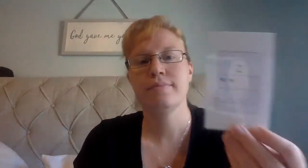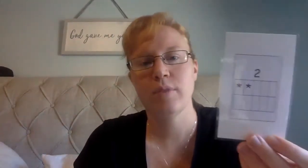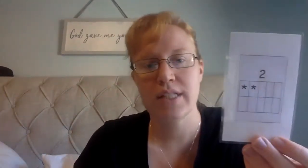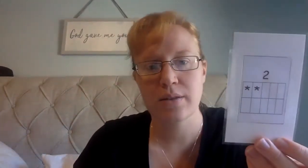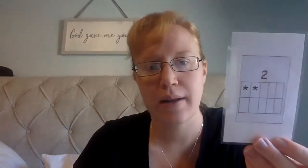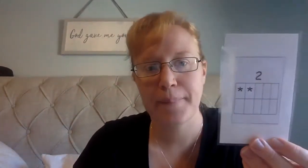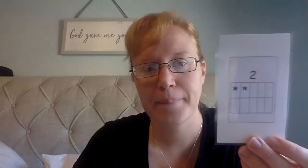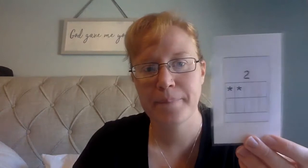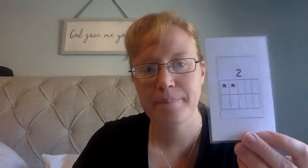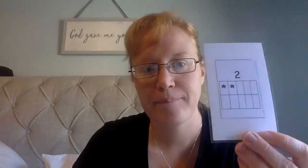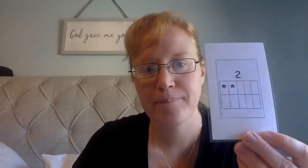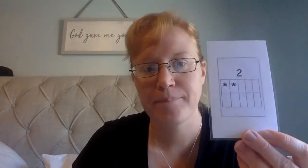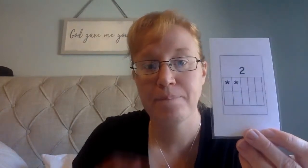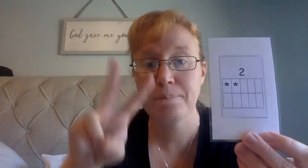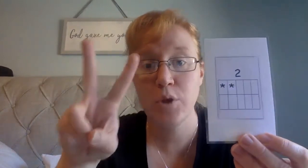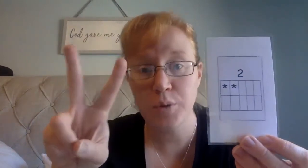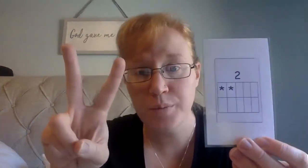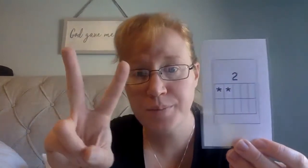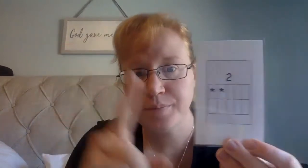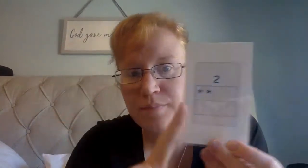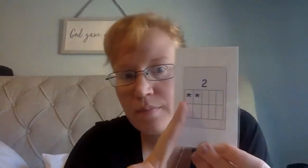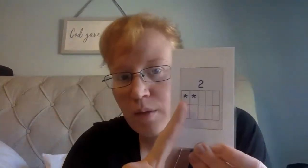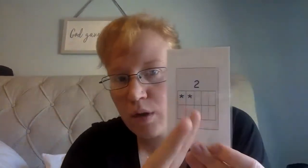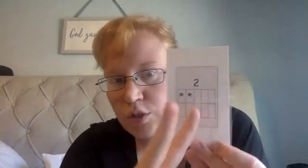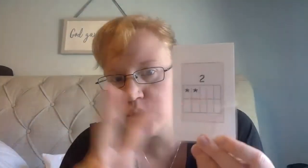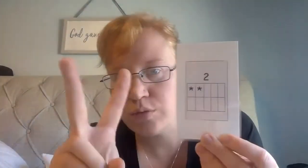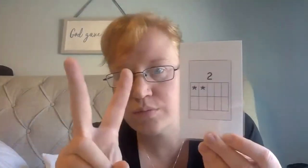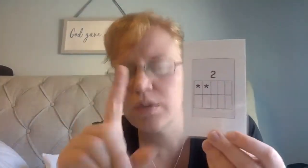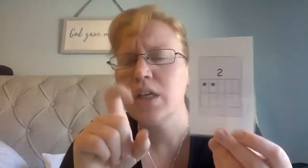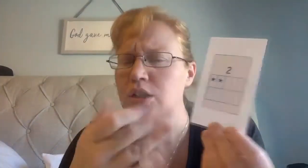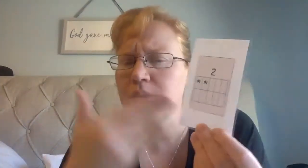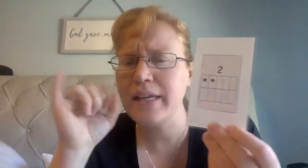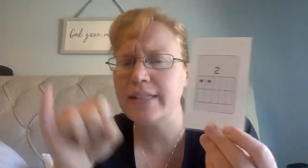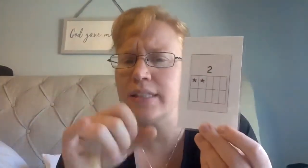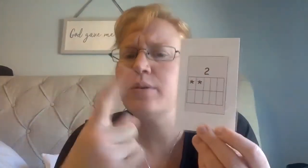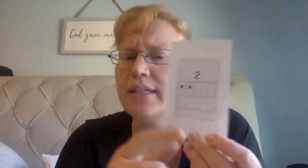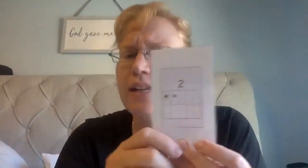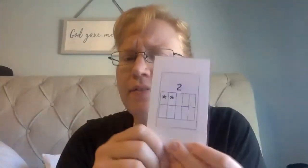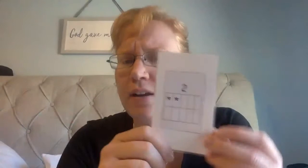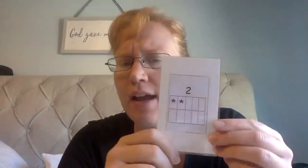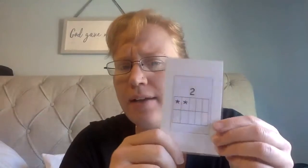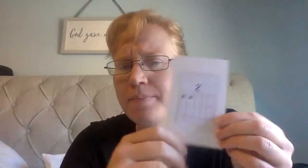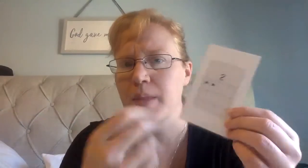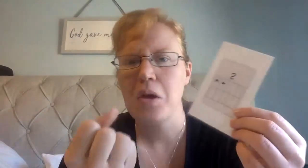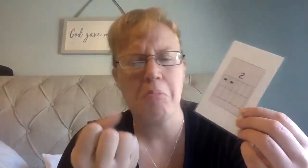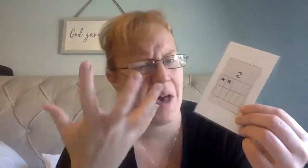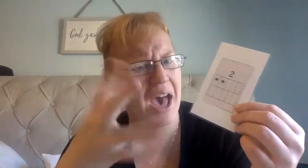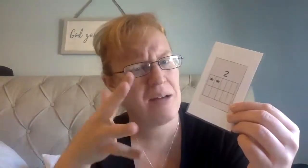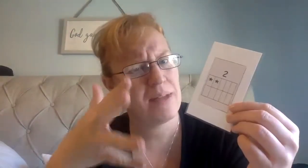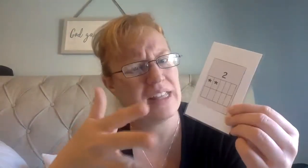What's this one? 2. 1, 2. Should be easy to identify, right? But how many